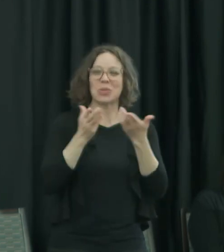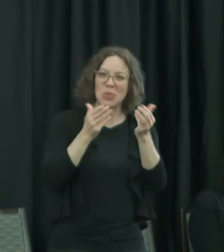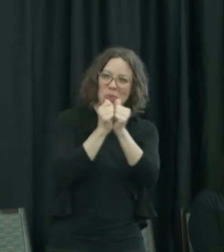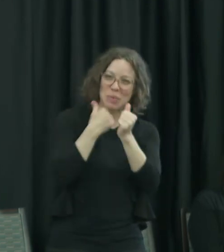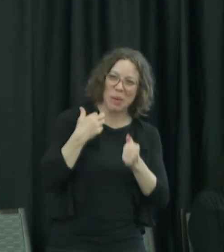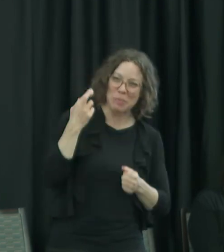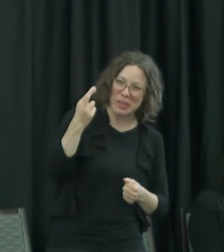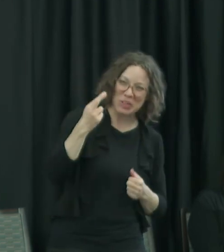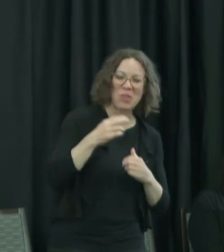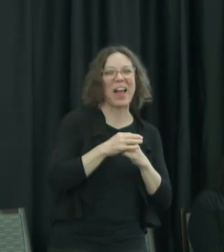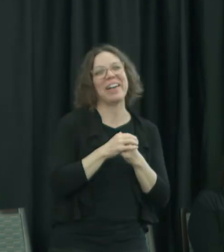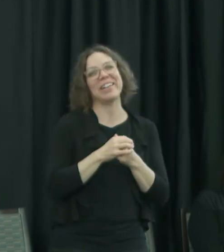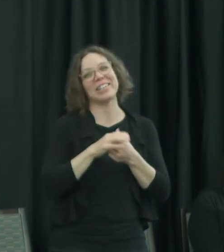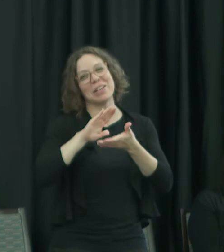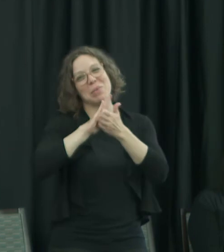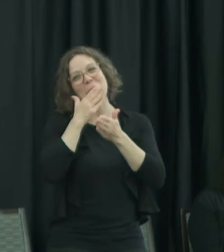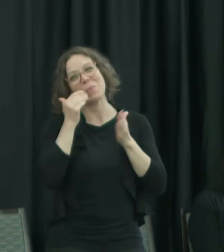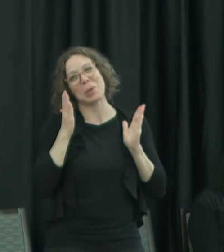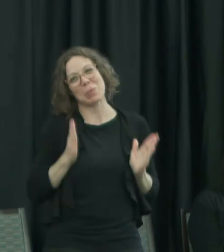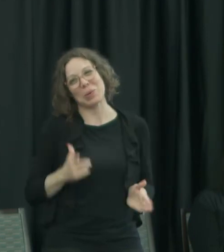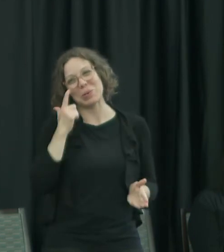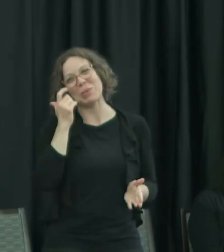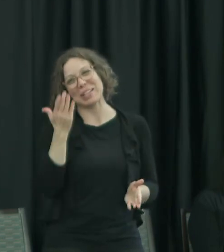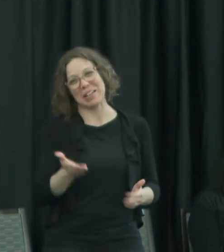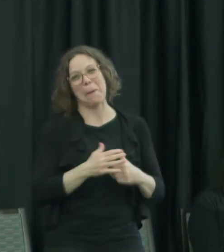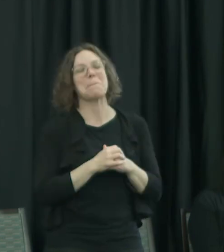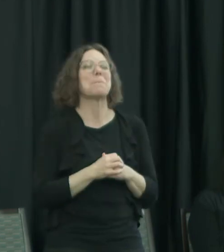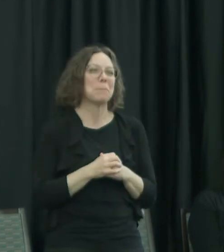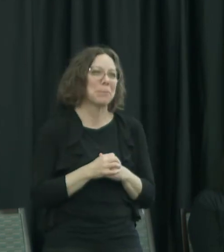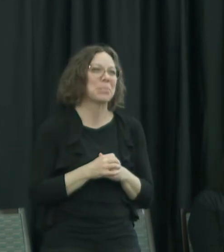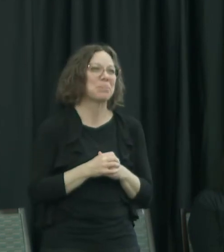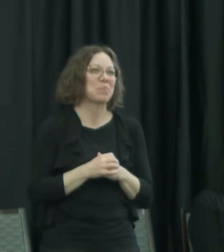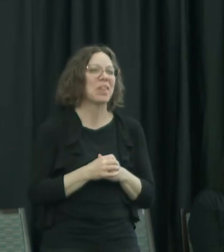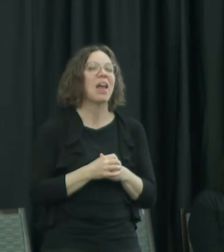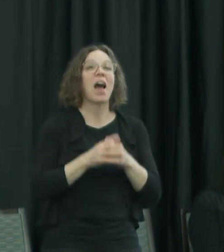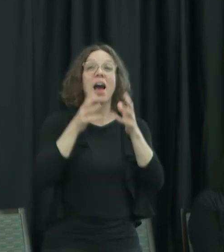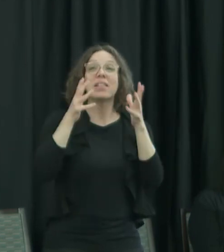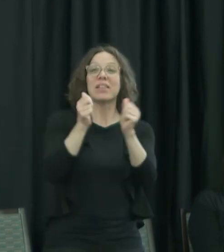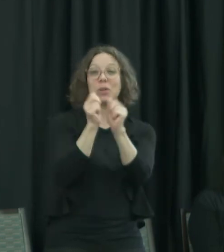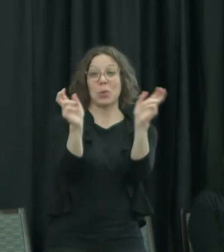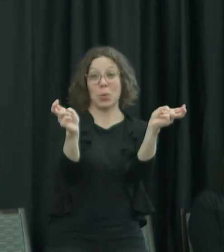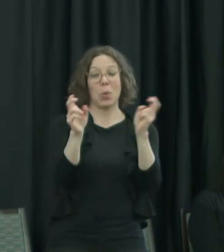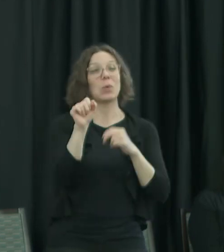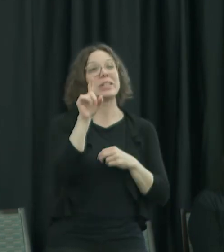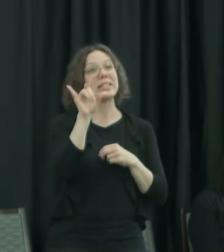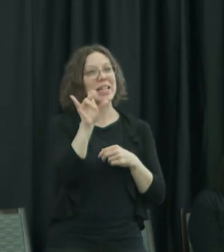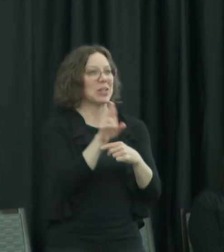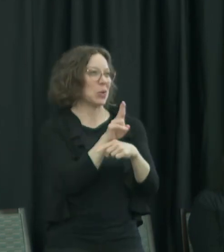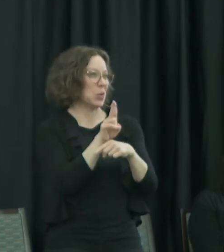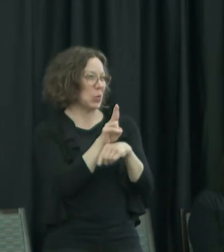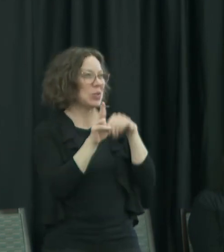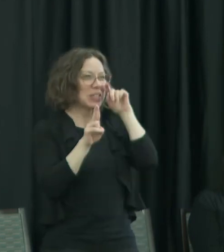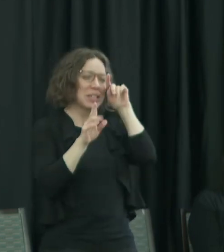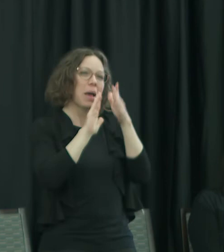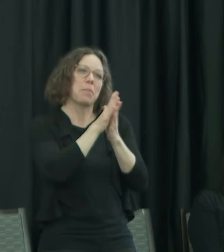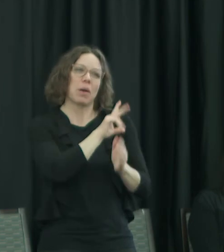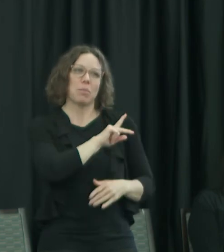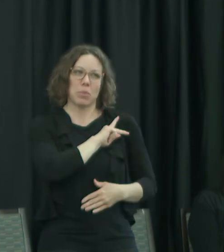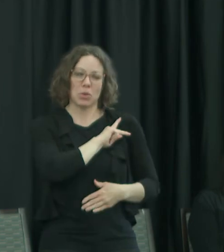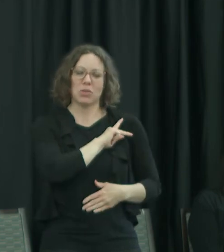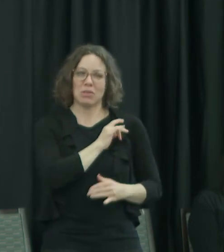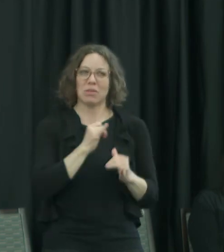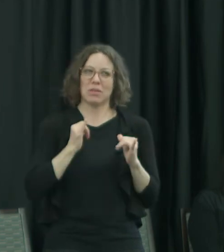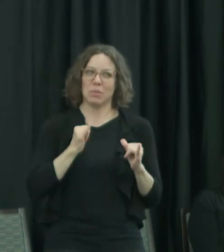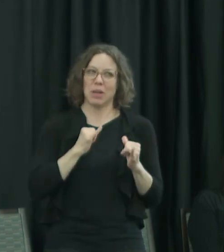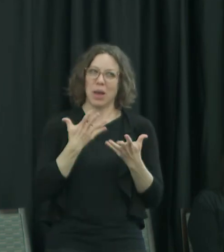my best friend, but become a better person because of him. I will leave you with a quote that Stacy uses that has become personal to me and I